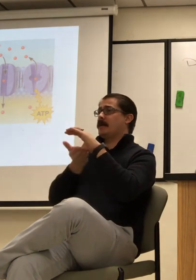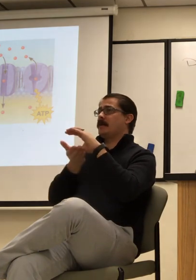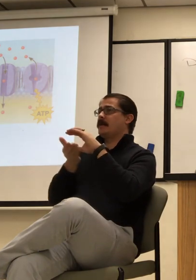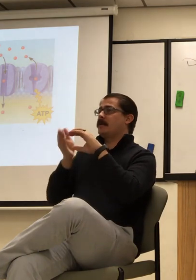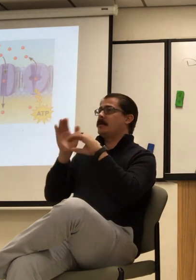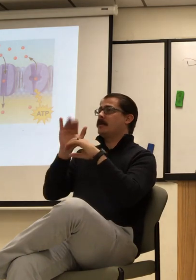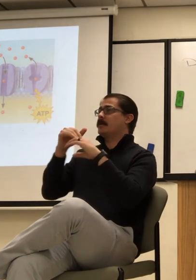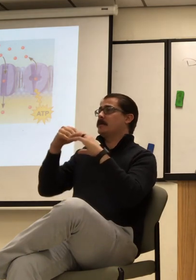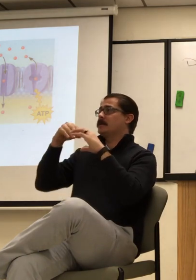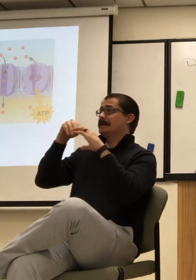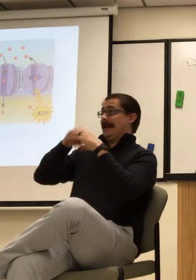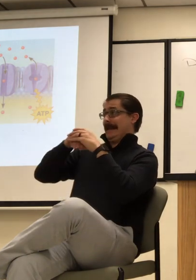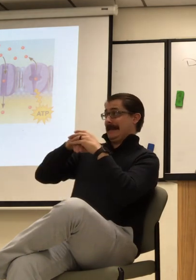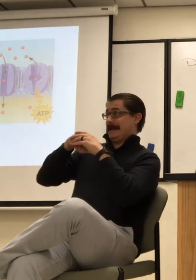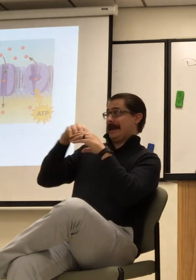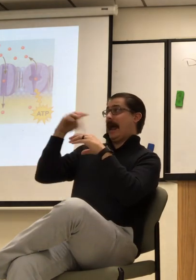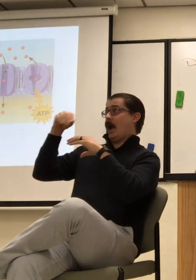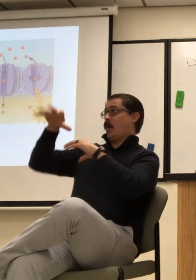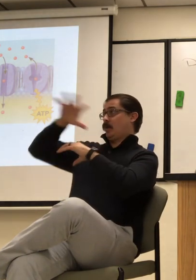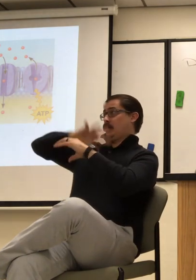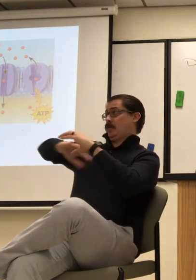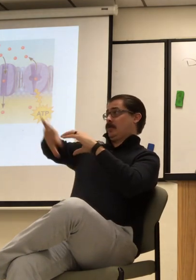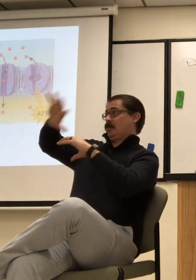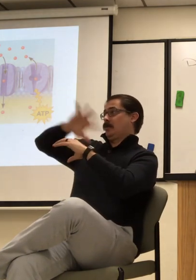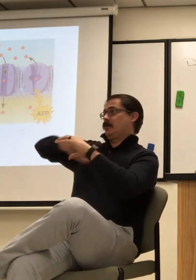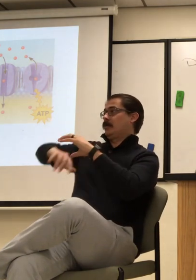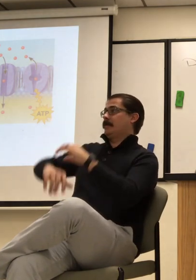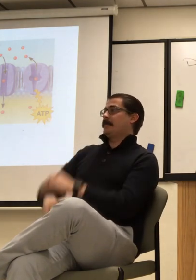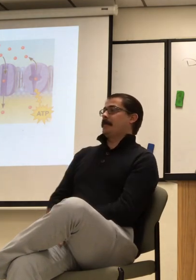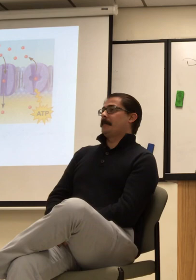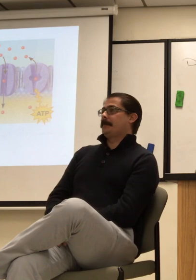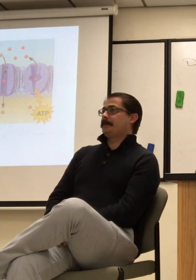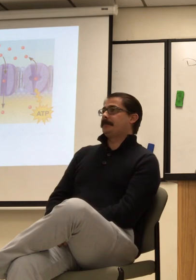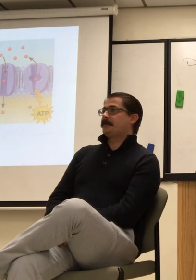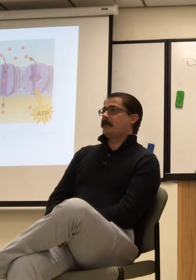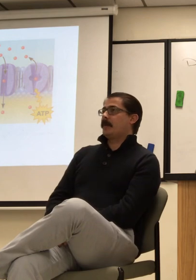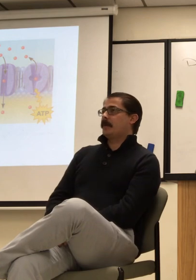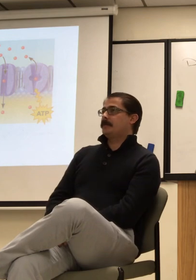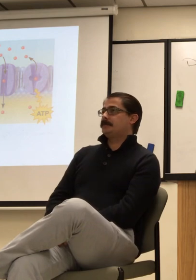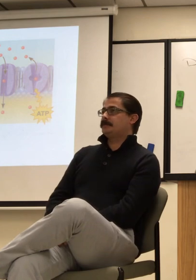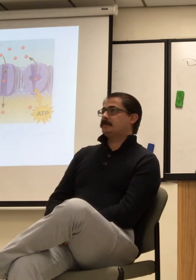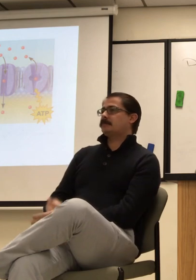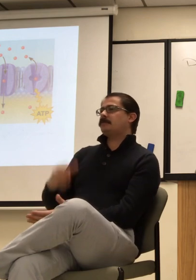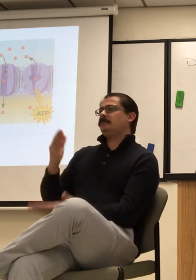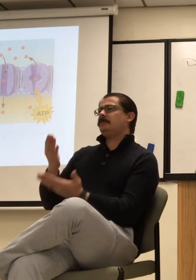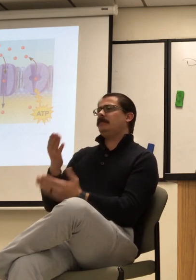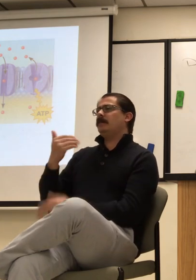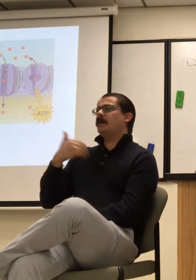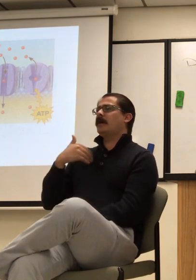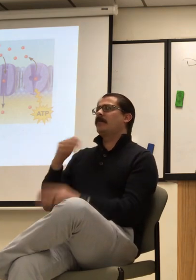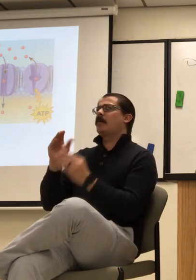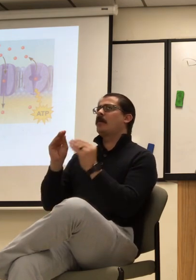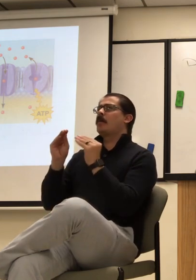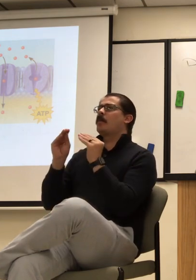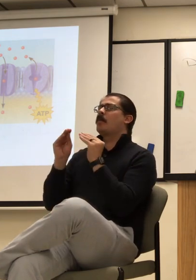This is in, this is out. And let's say you have more molecules